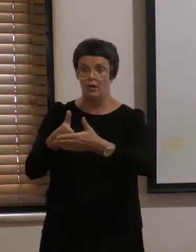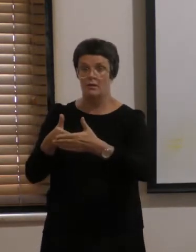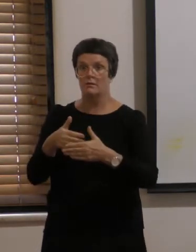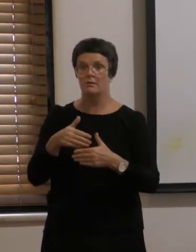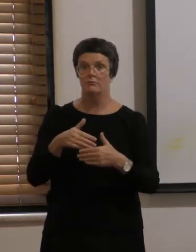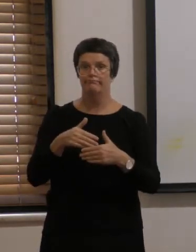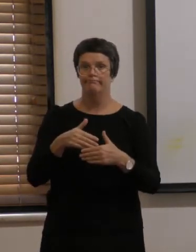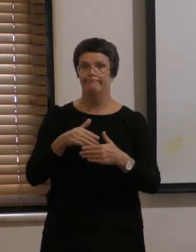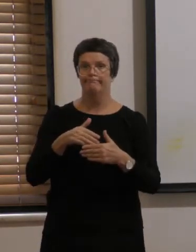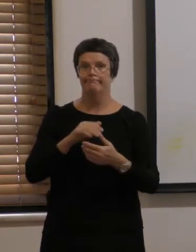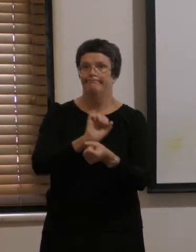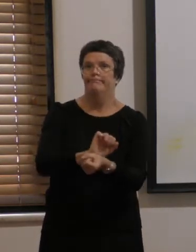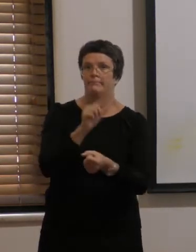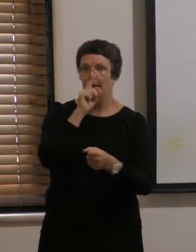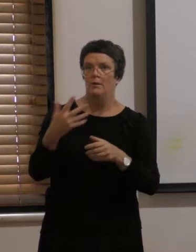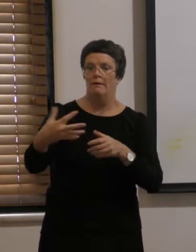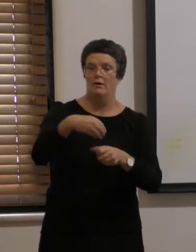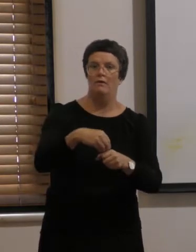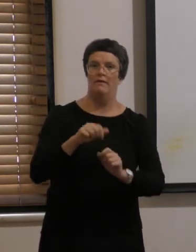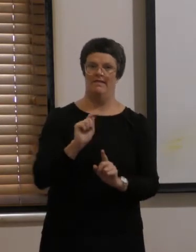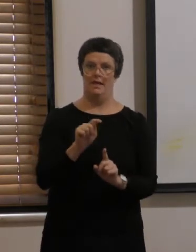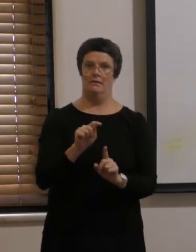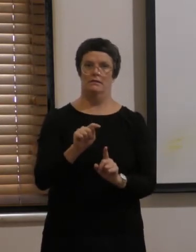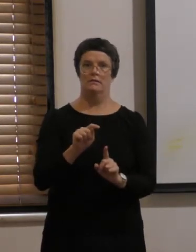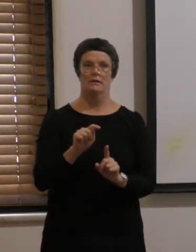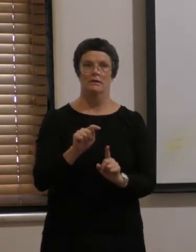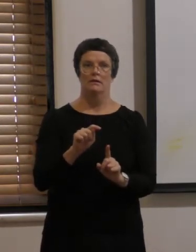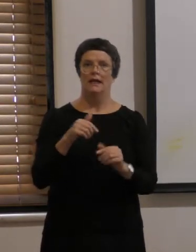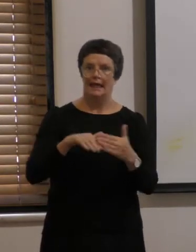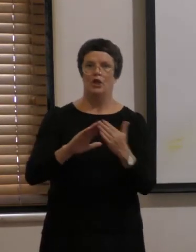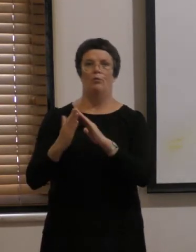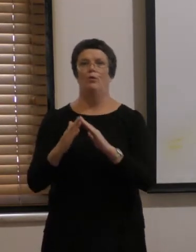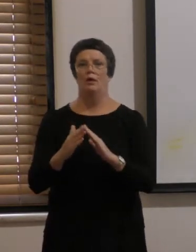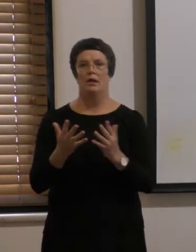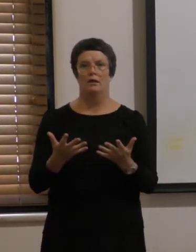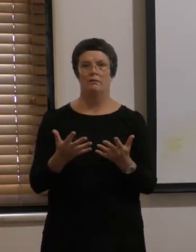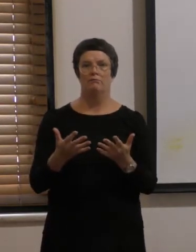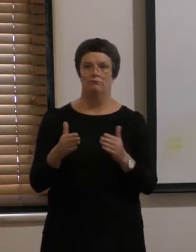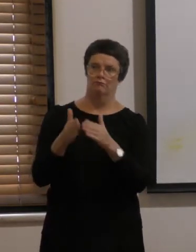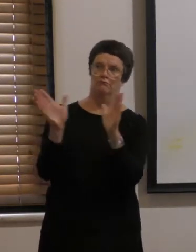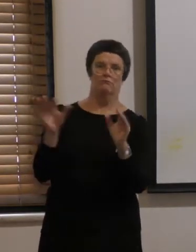participation as being in the community, in the society, not due to an individual's